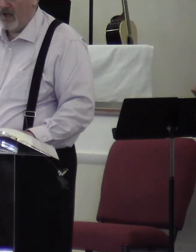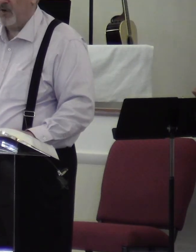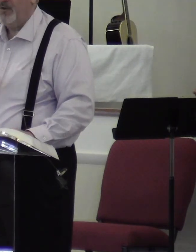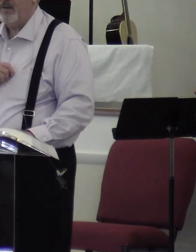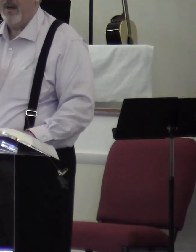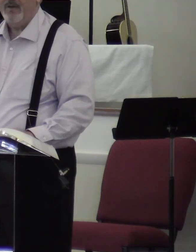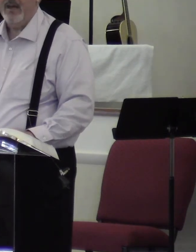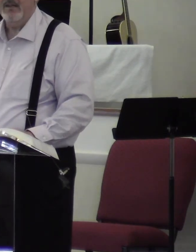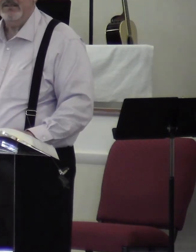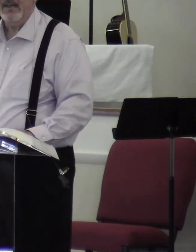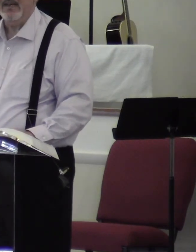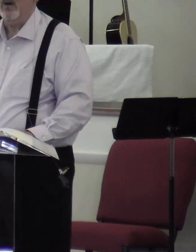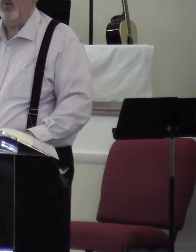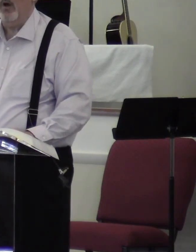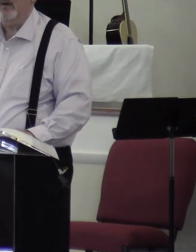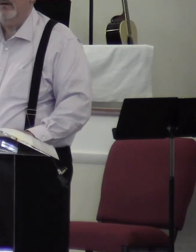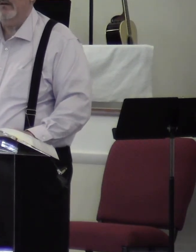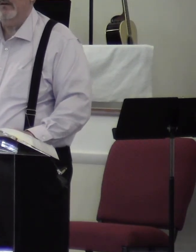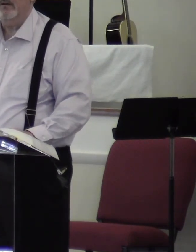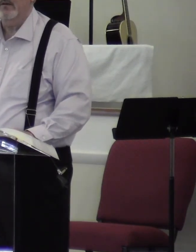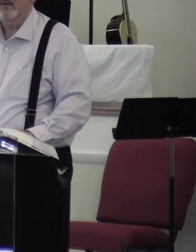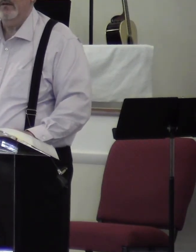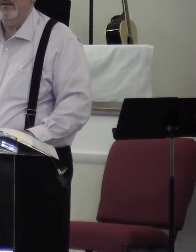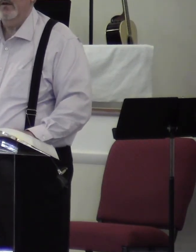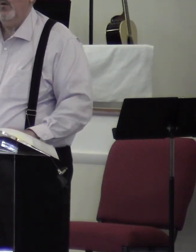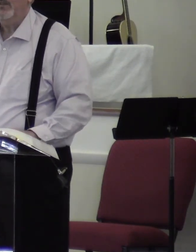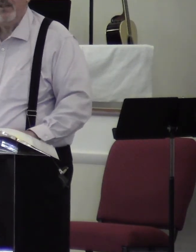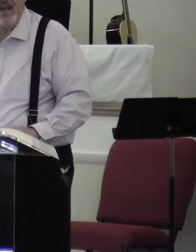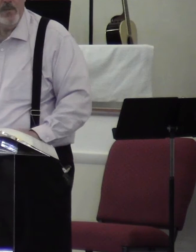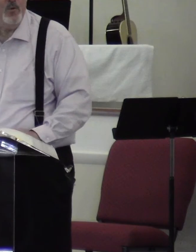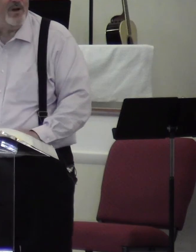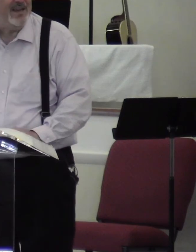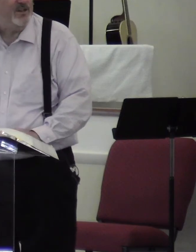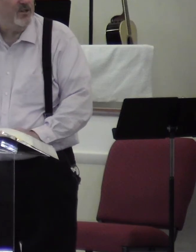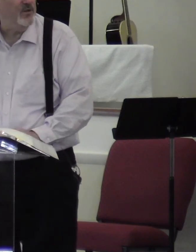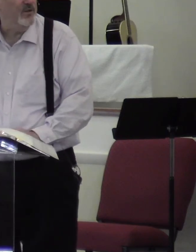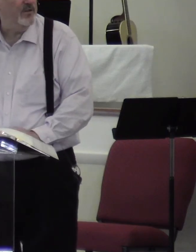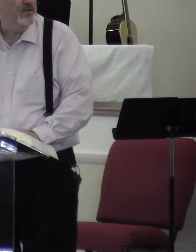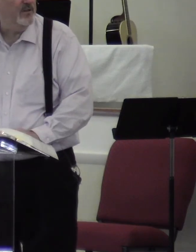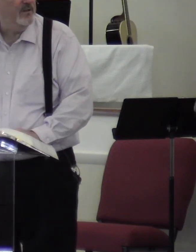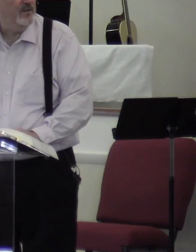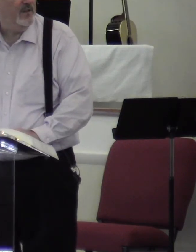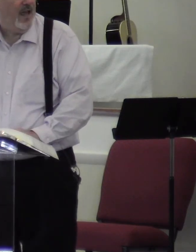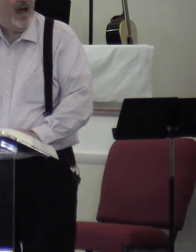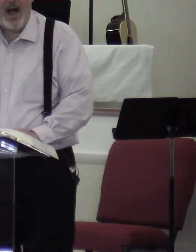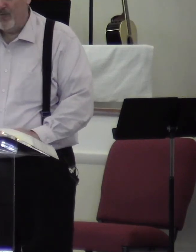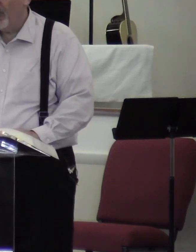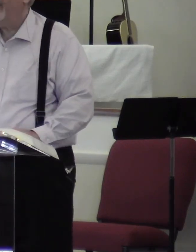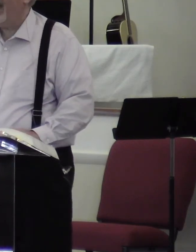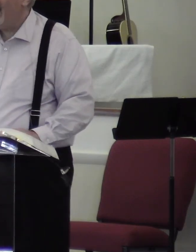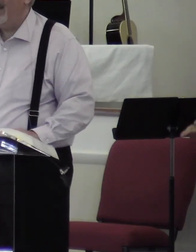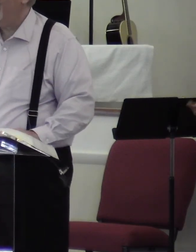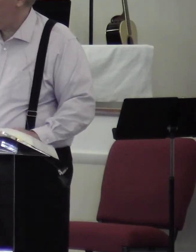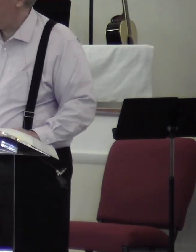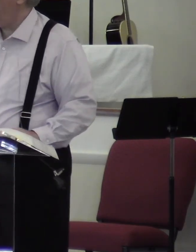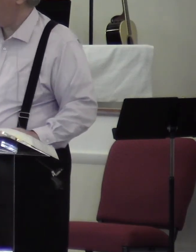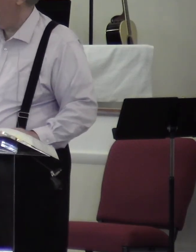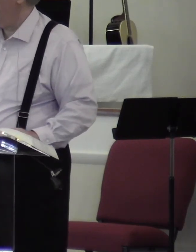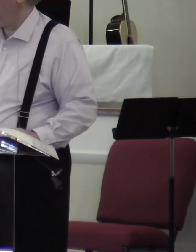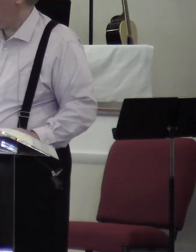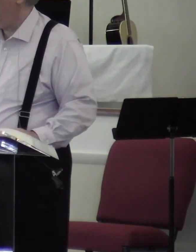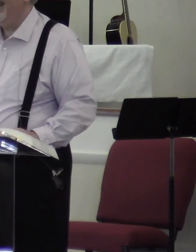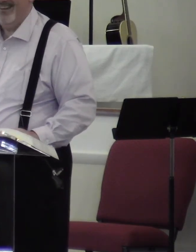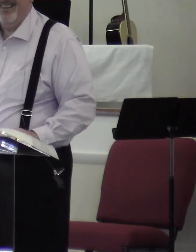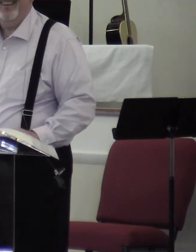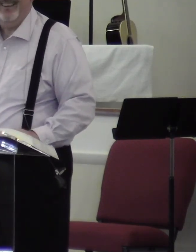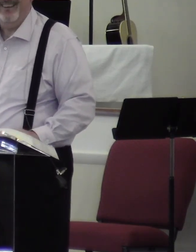I think I'll go take my pen and stick it in one. What's going to happen when I do? I'm going to find out that there's power